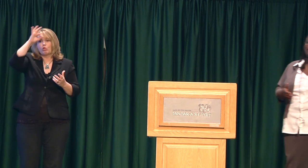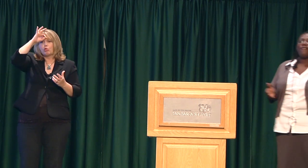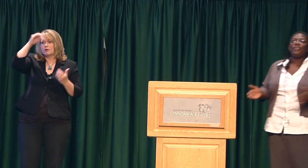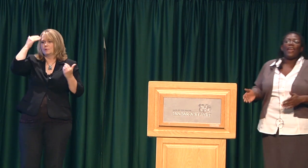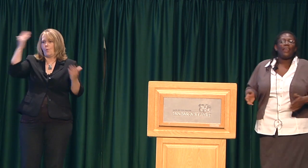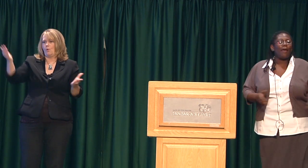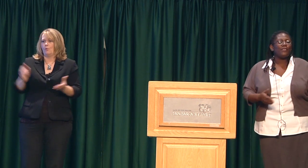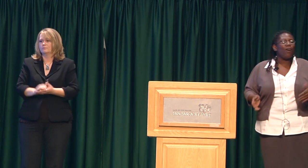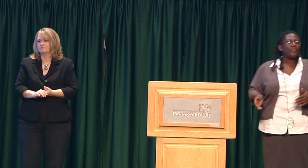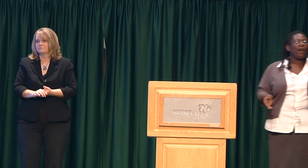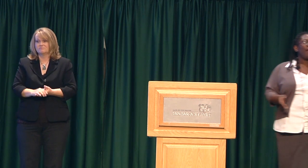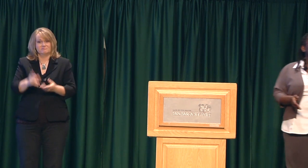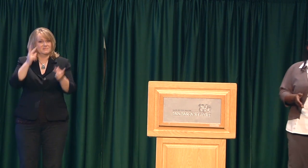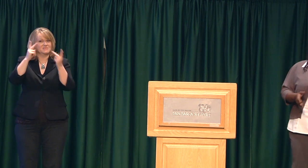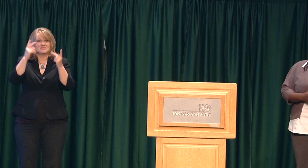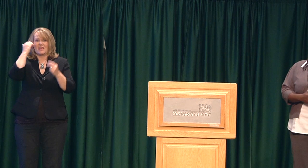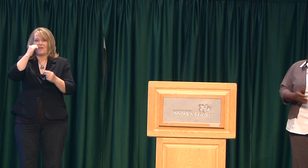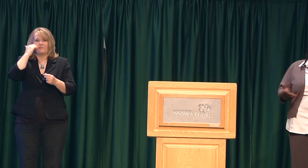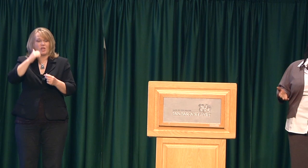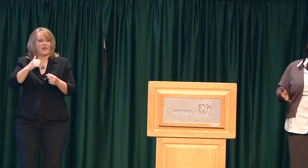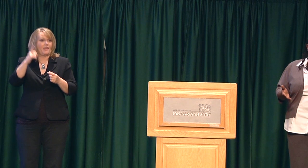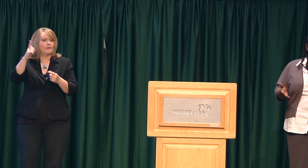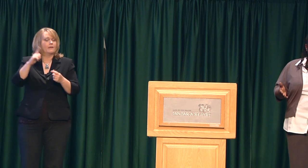It happens every day, it happens all the time. I had a friend